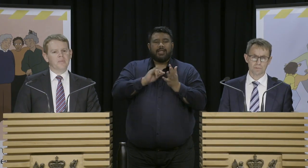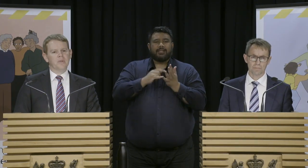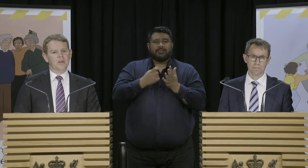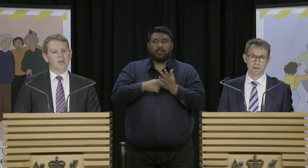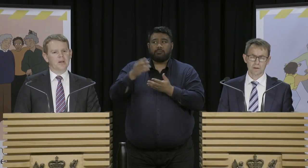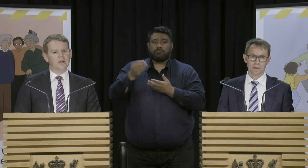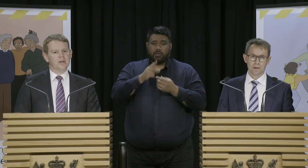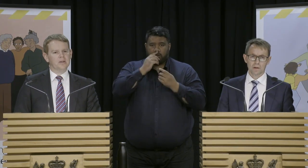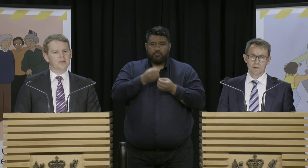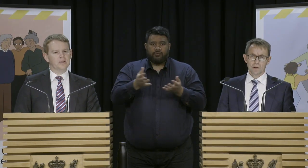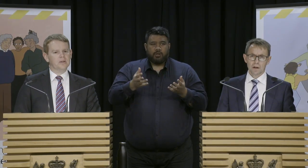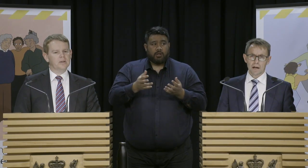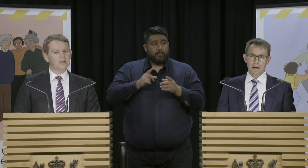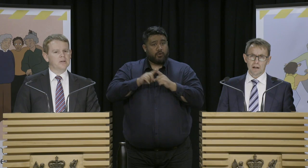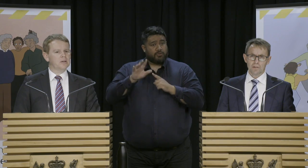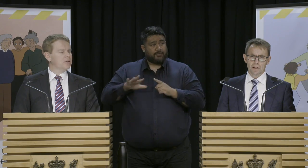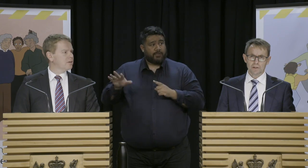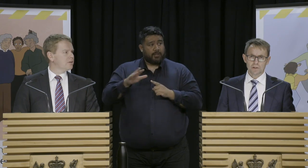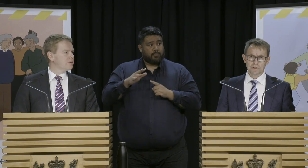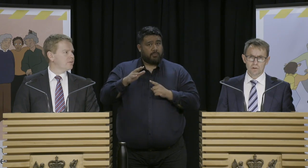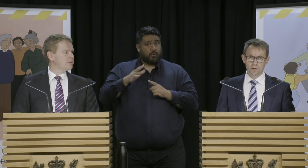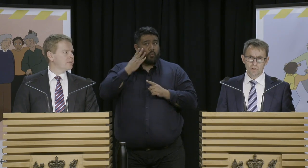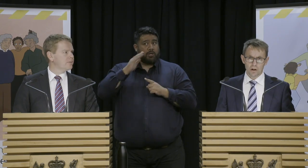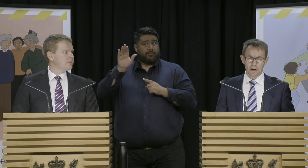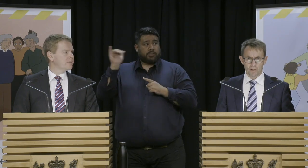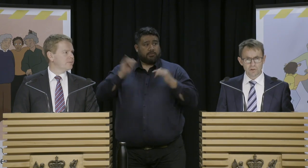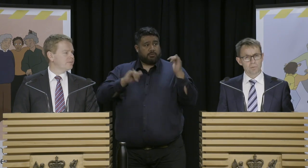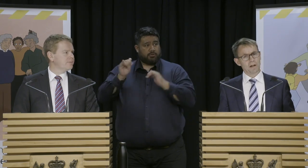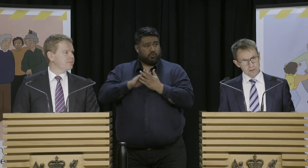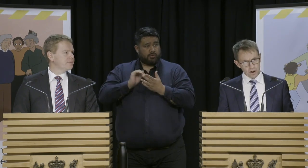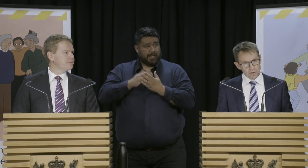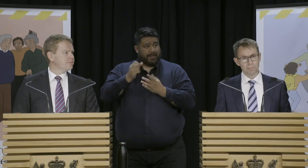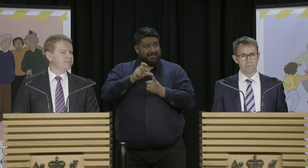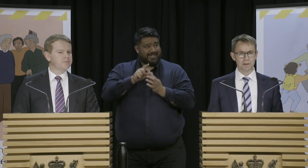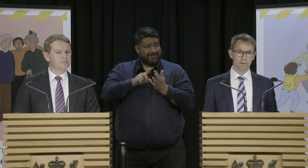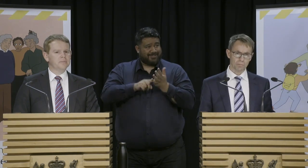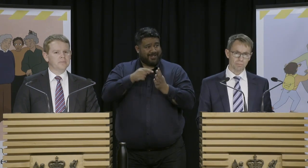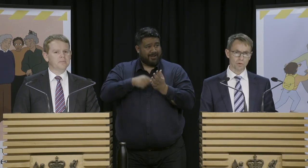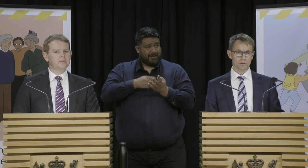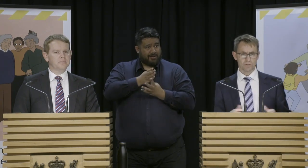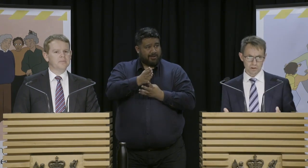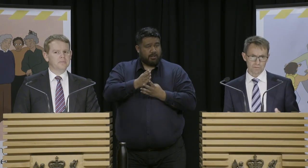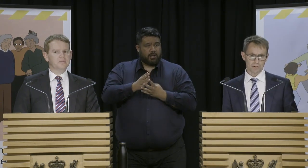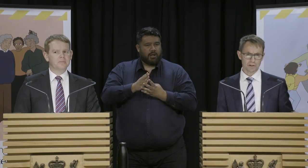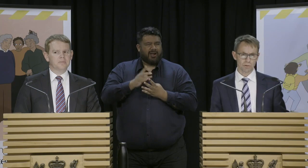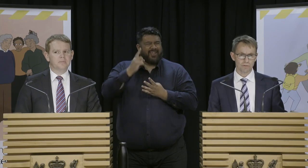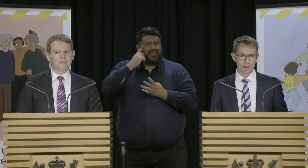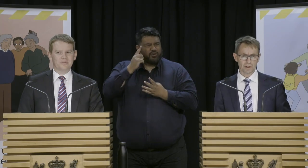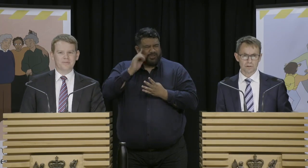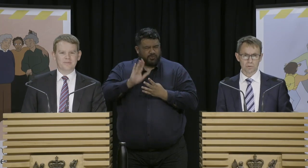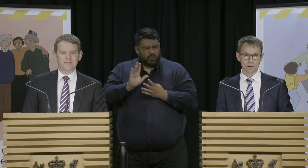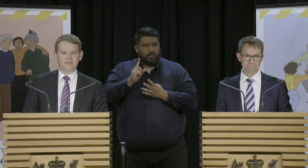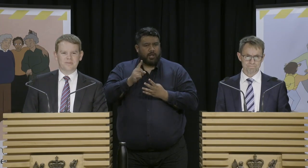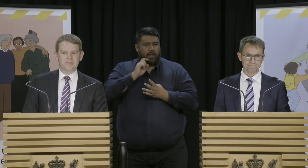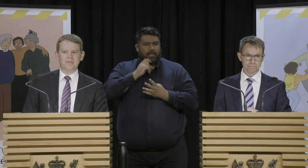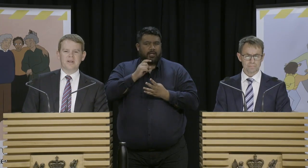it largely the Delta variant? That's off the top of my head, no, but we can give the proportions of which variants we're finding